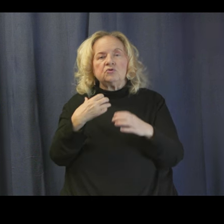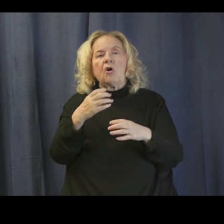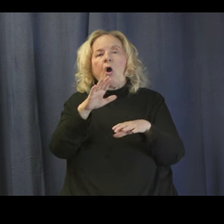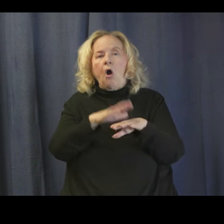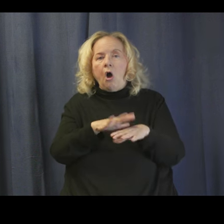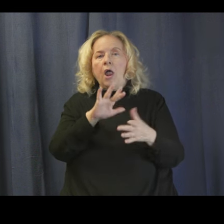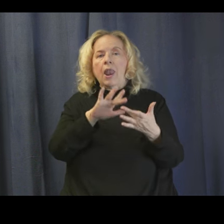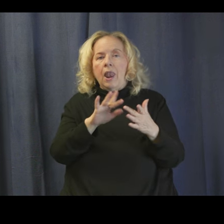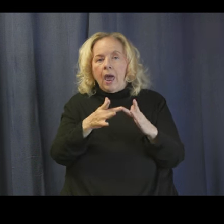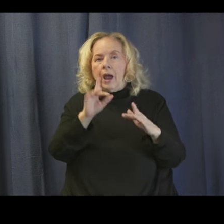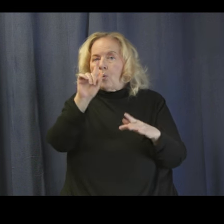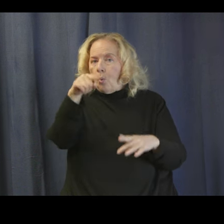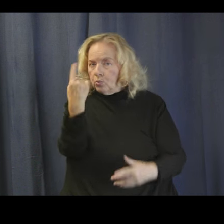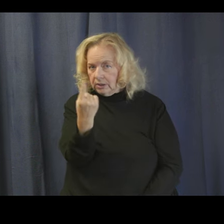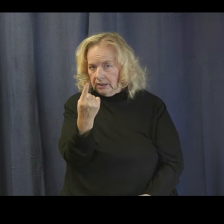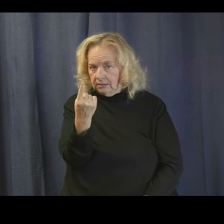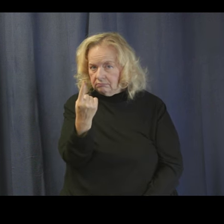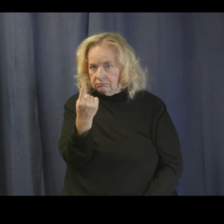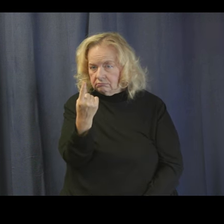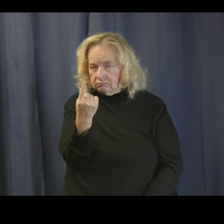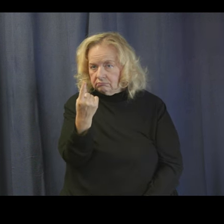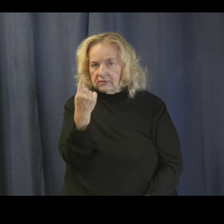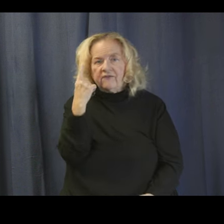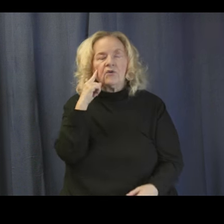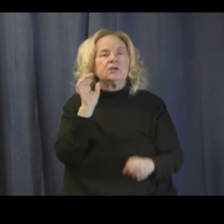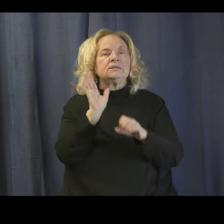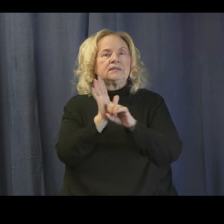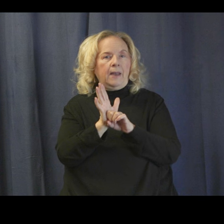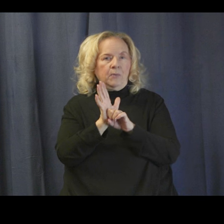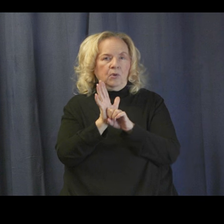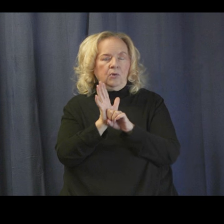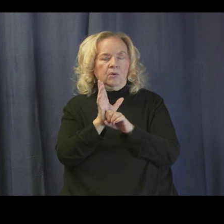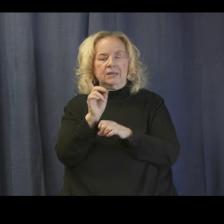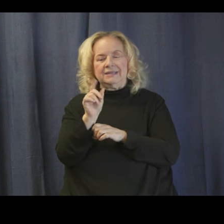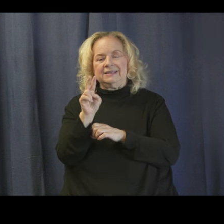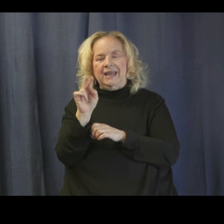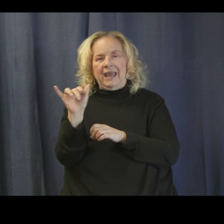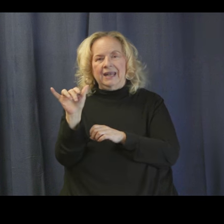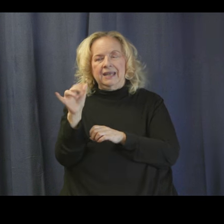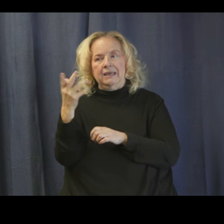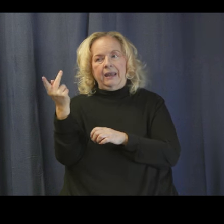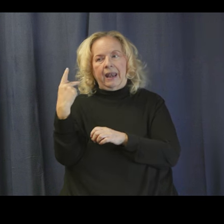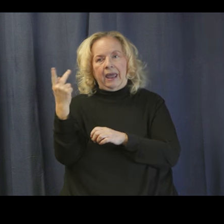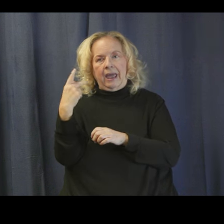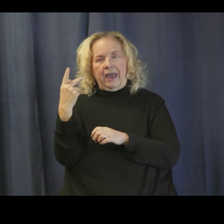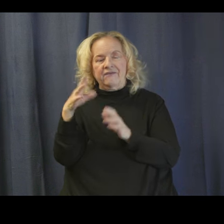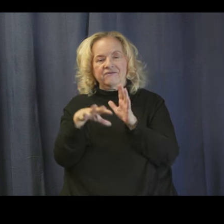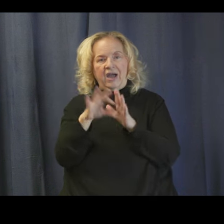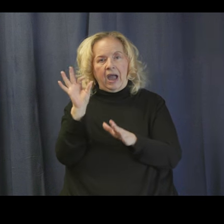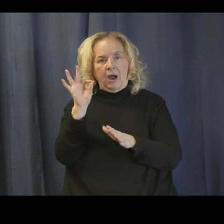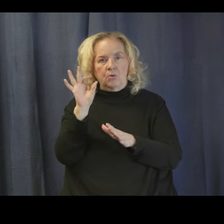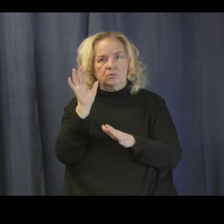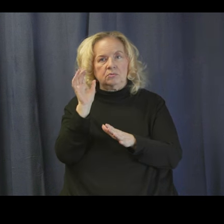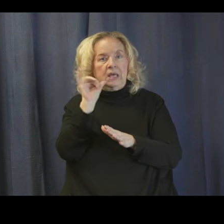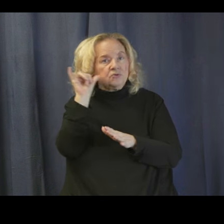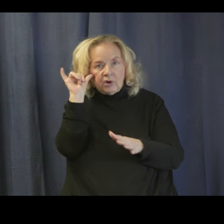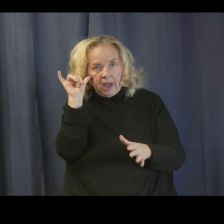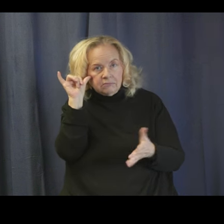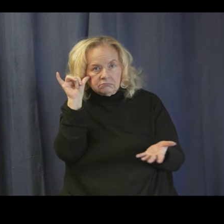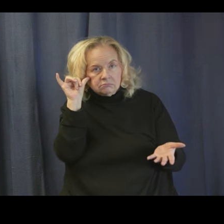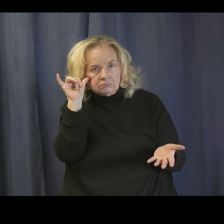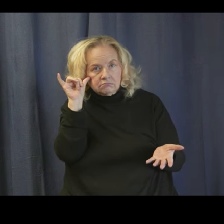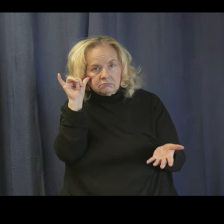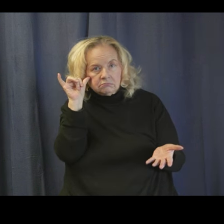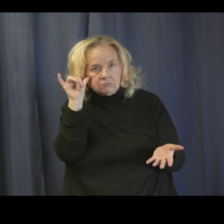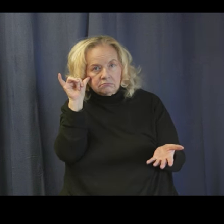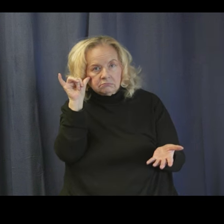is online only. Now, let me give you an example of something that Danny and I discovered just